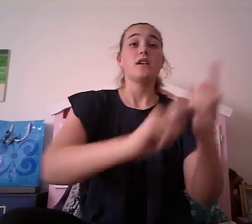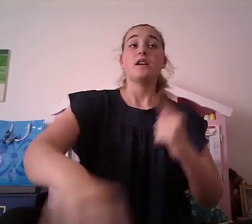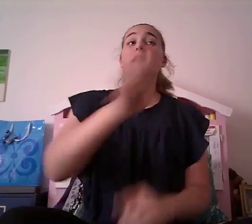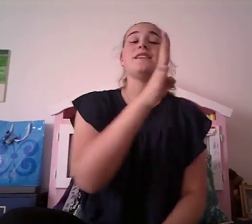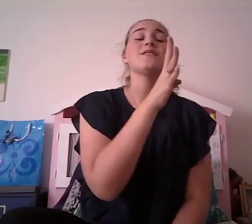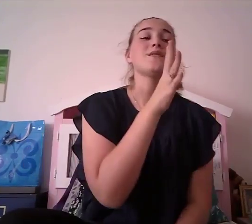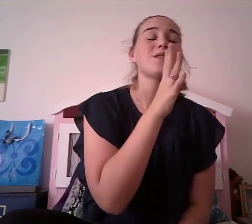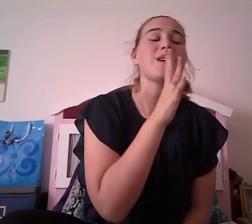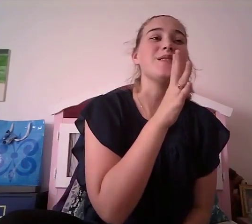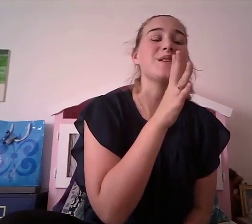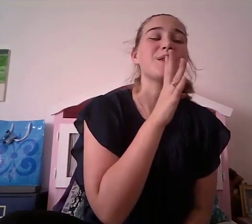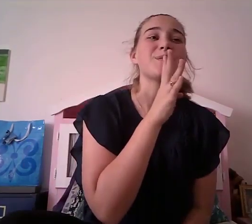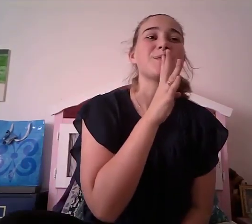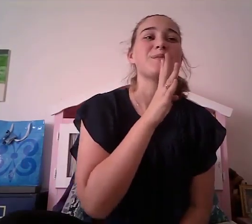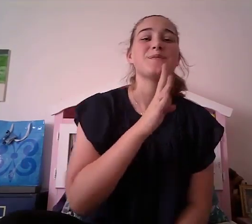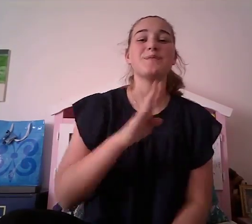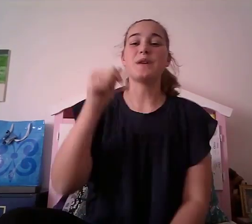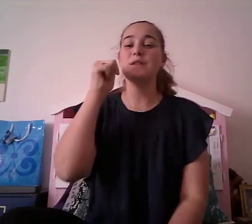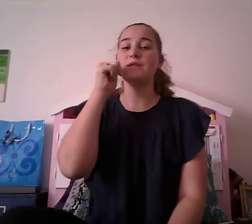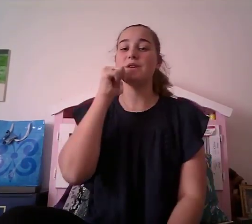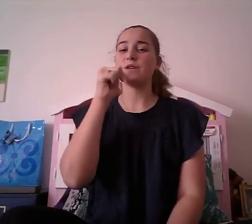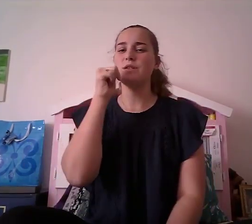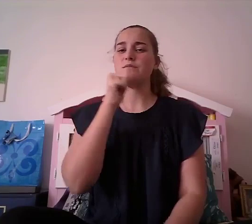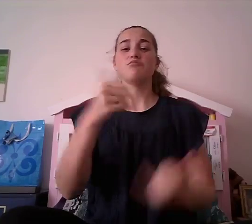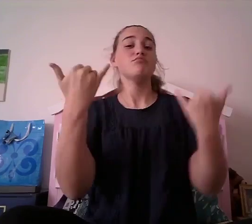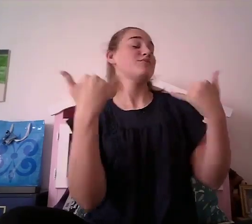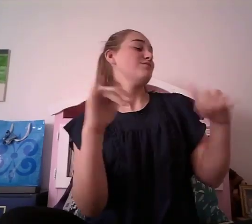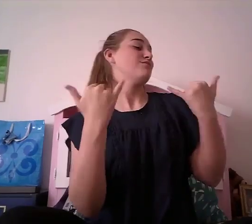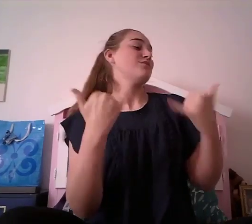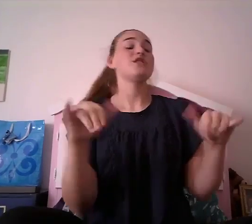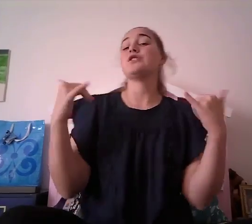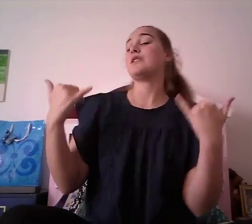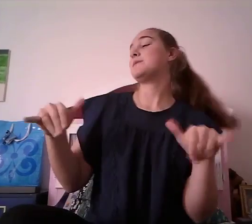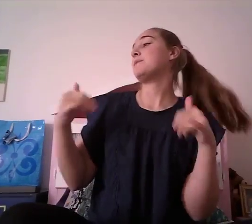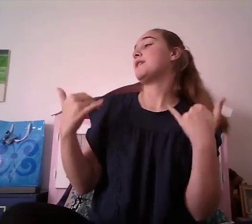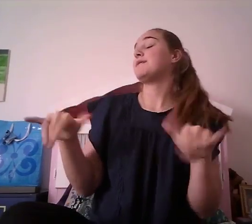And he starts talking to her. But the girl, she just keeps on playing.